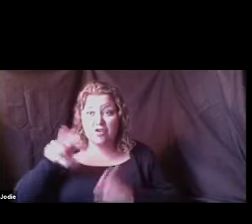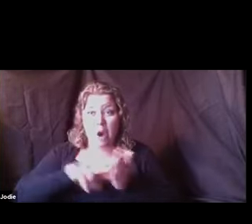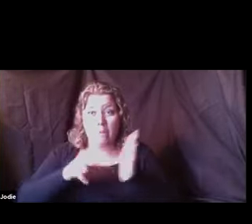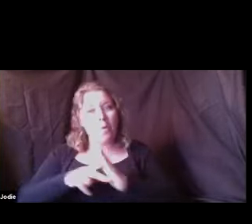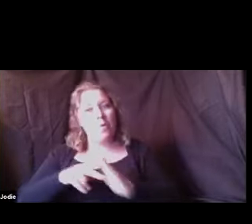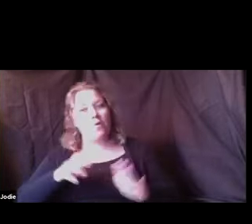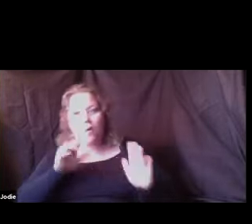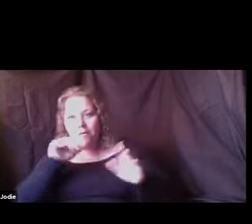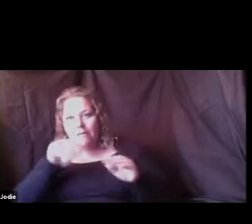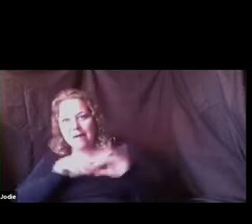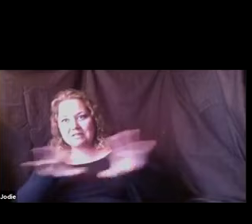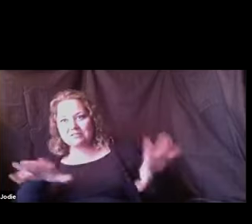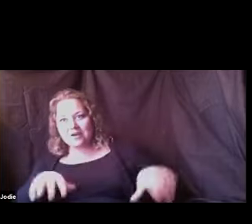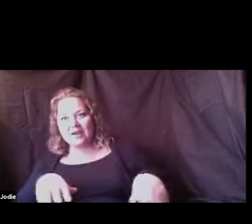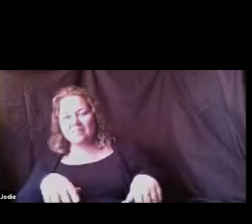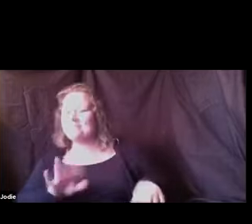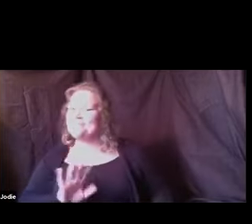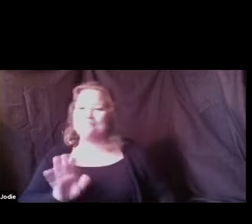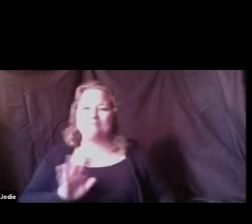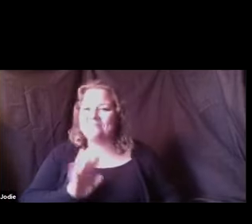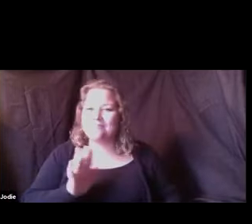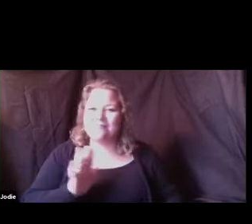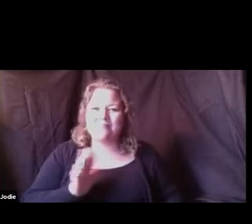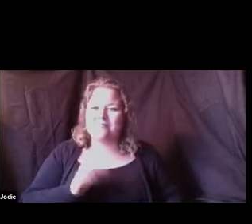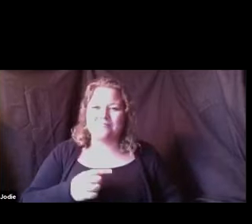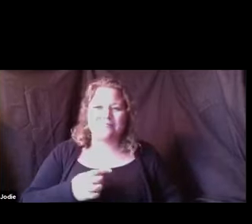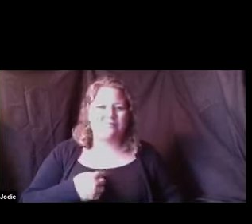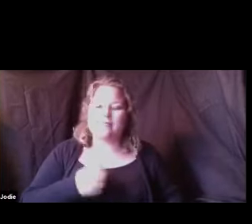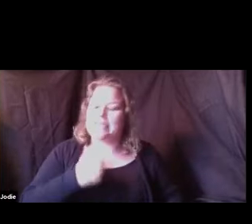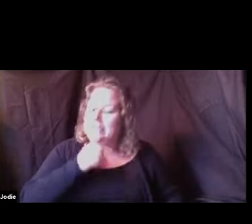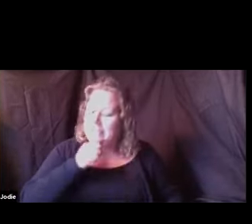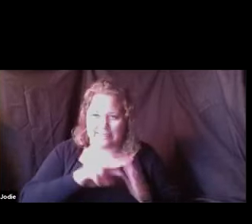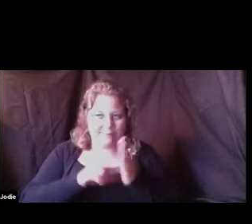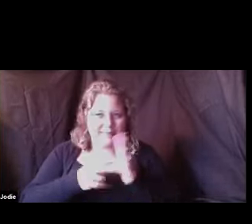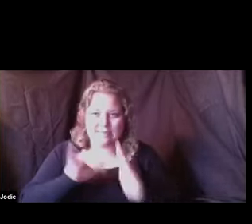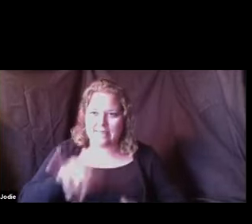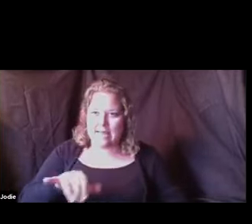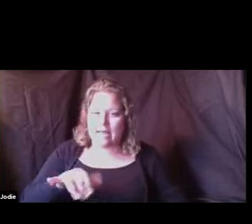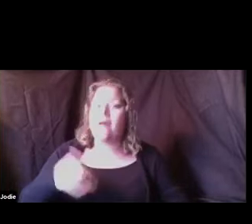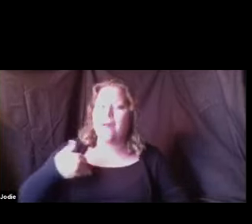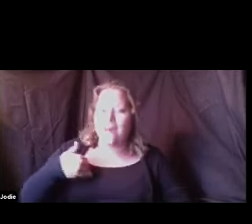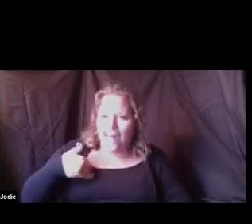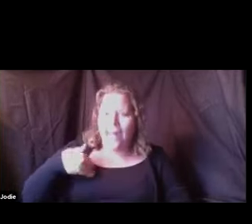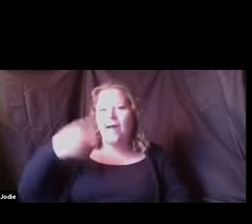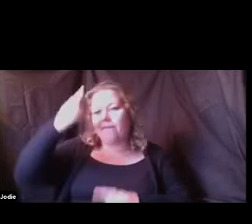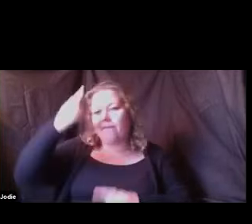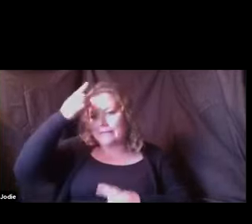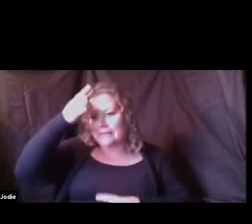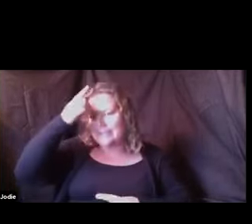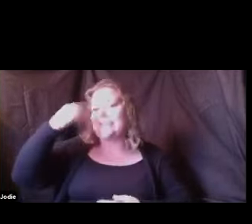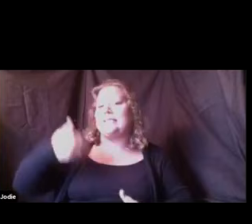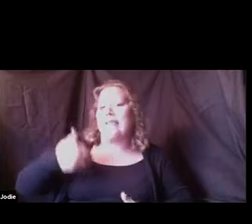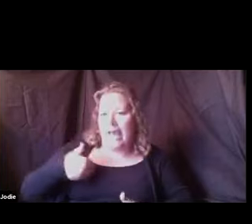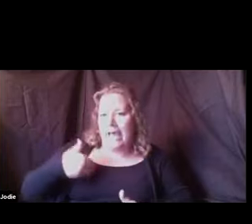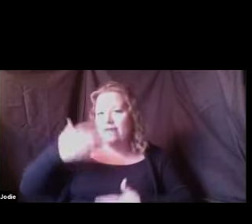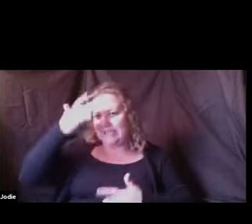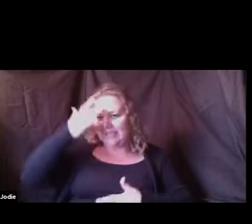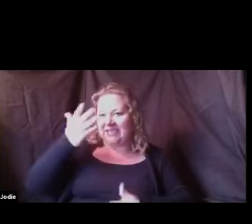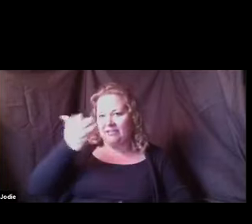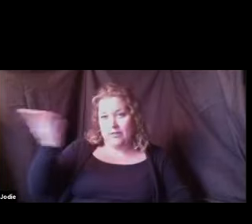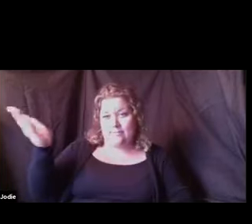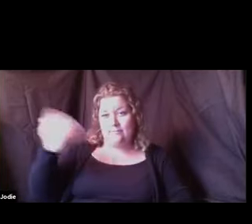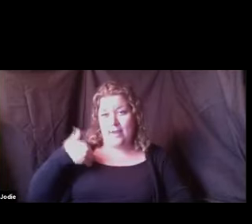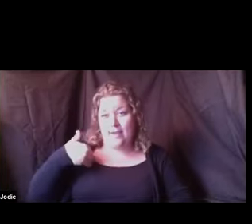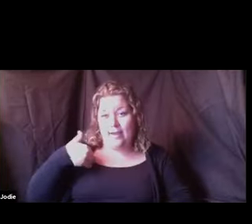have community spread. If that's your specific question, we do have disease out there, but we are grateful that that is not a